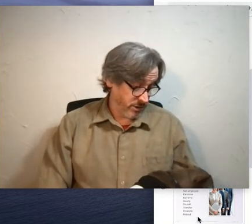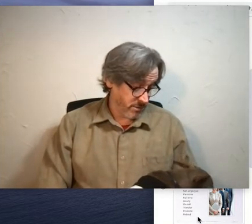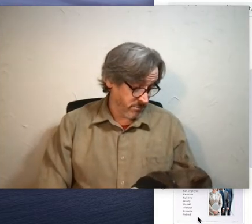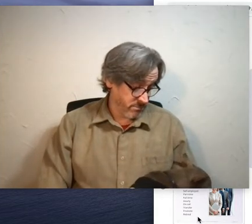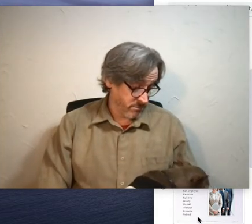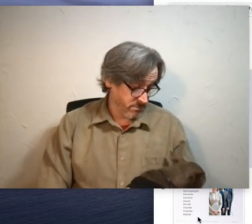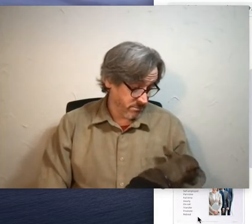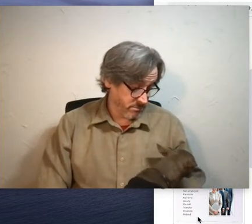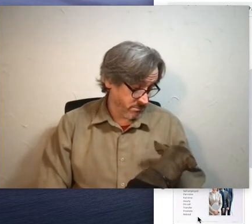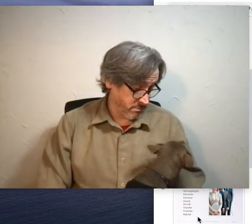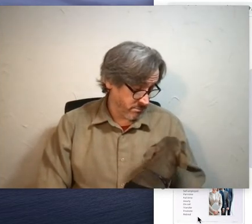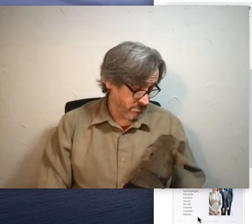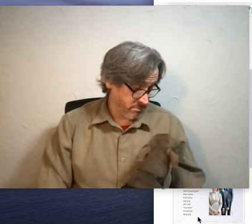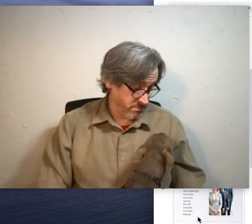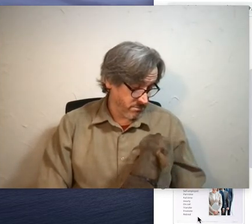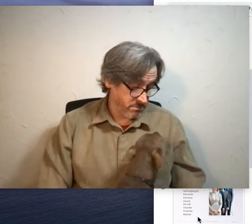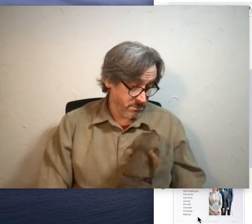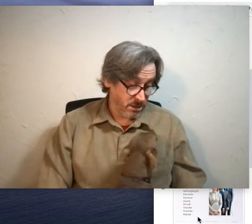You okay?